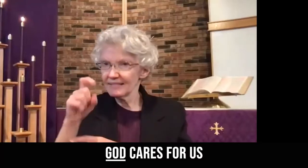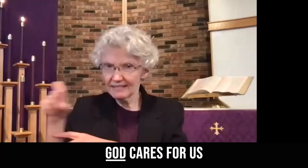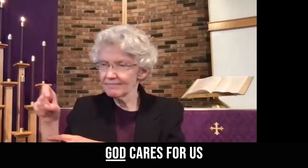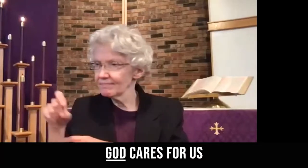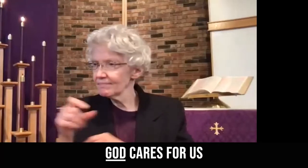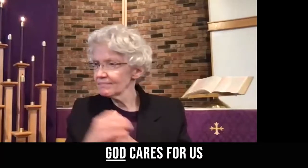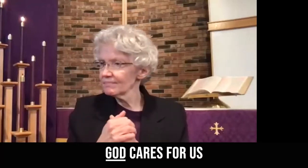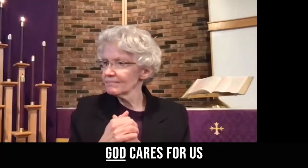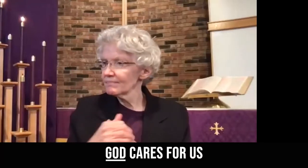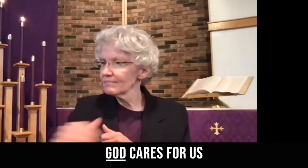Prayers of the people.